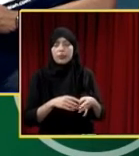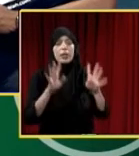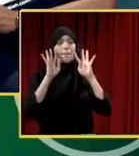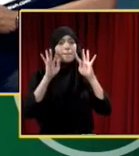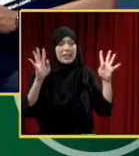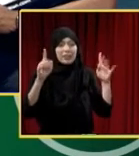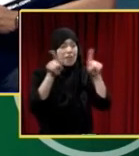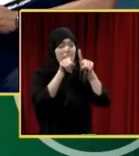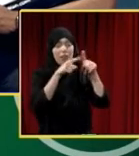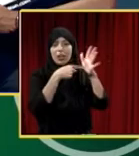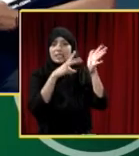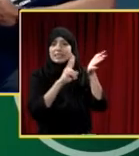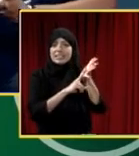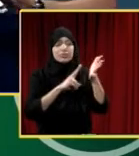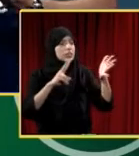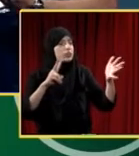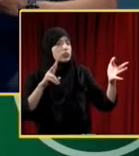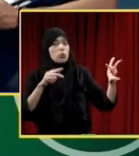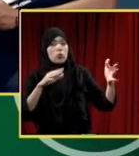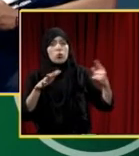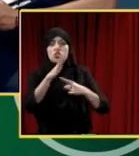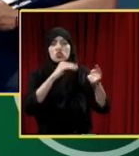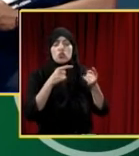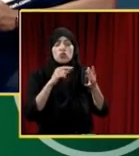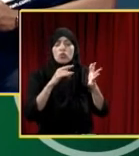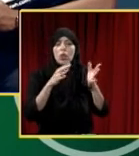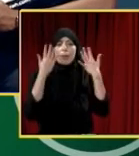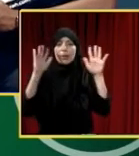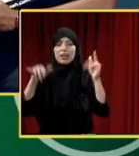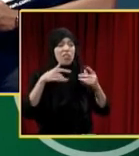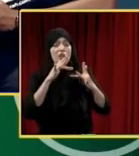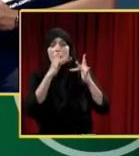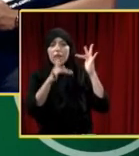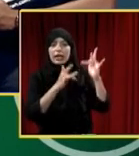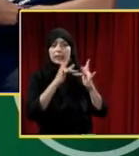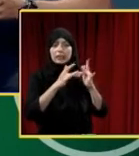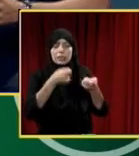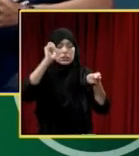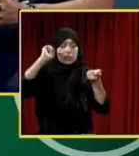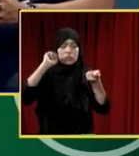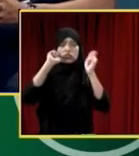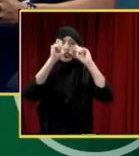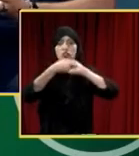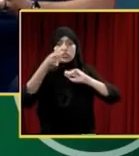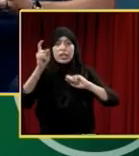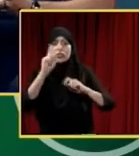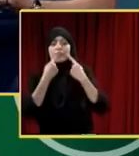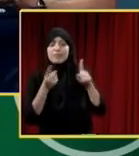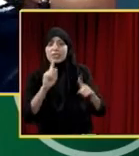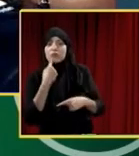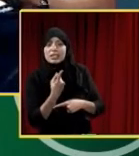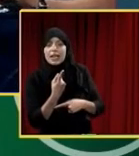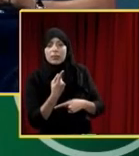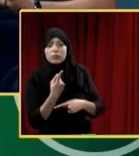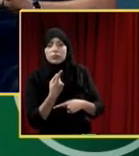and it portrays the completely different opposite side of what the media has to say, in a sense that. Just saying that our volunteer group is not